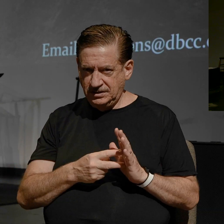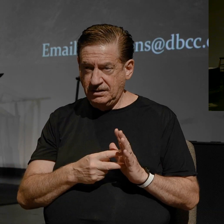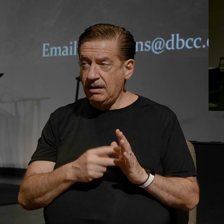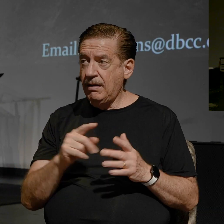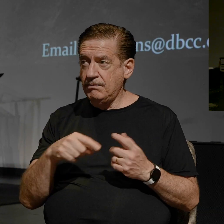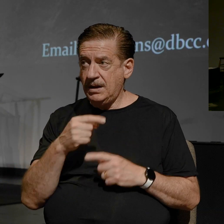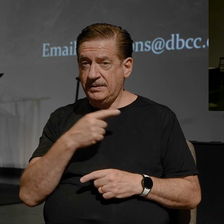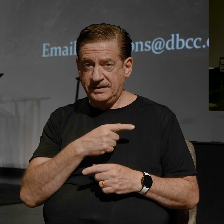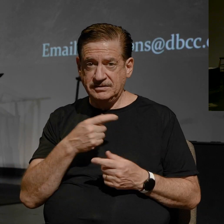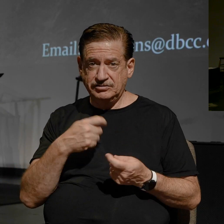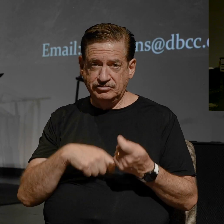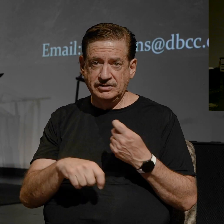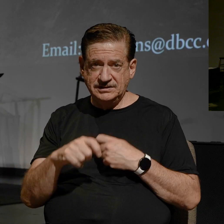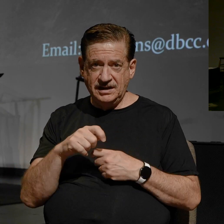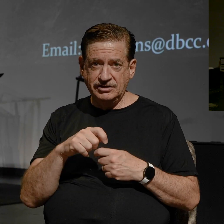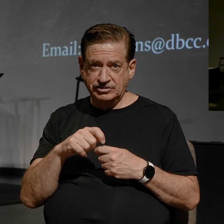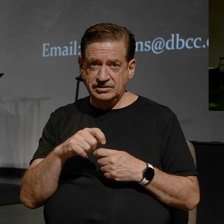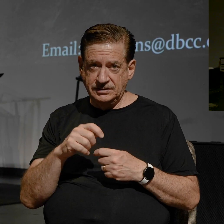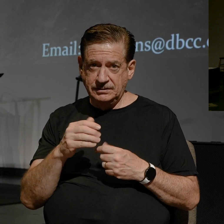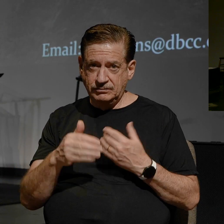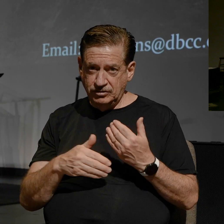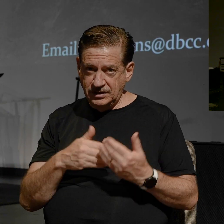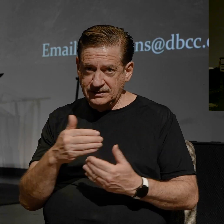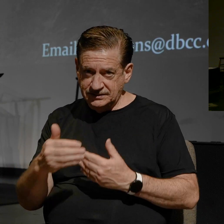about this transaction process.